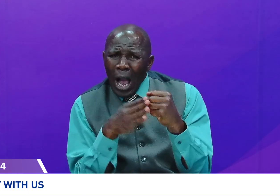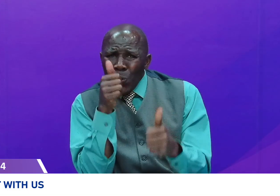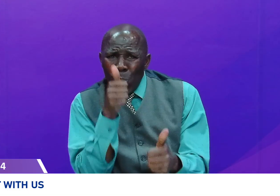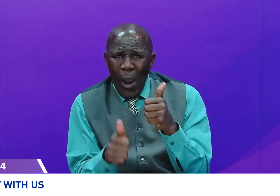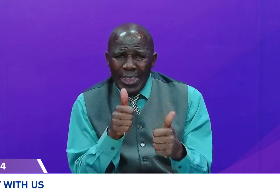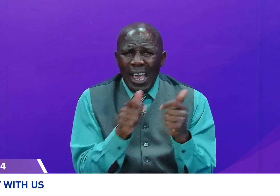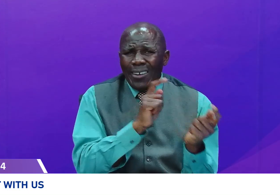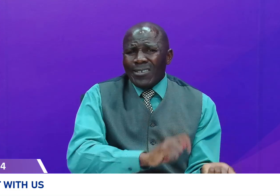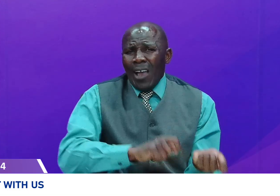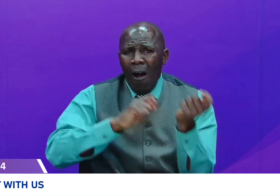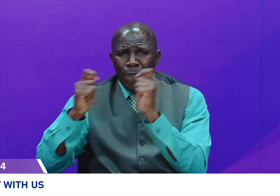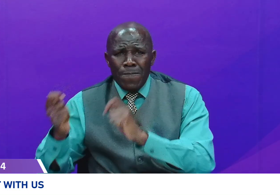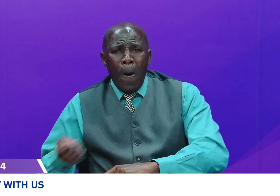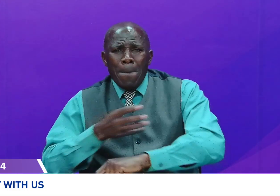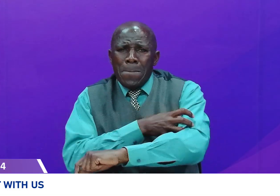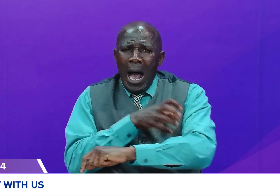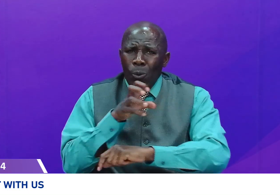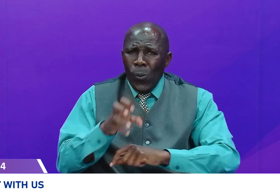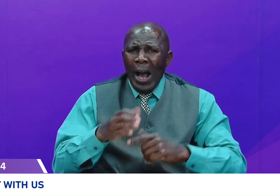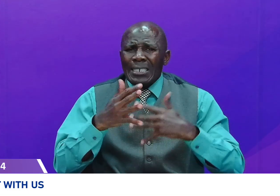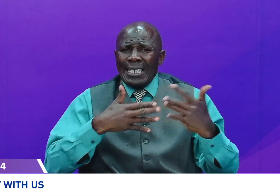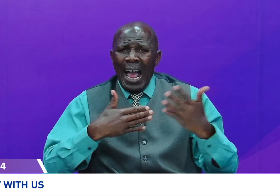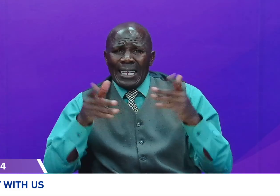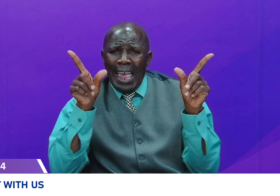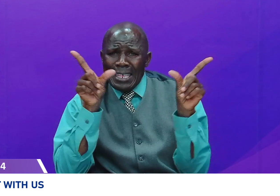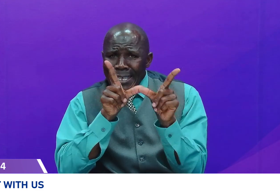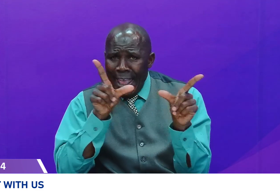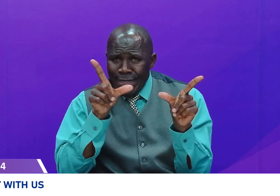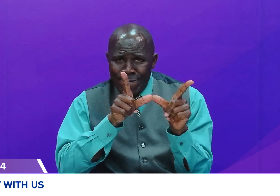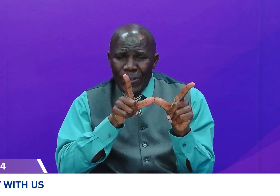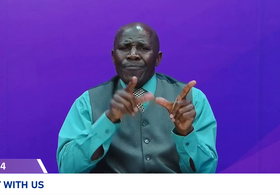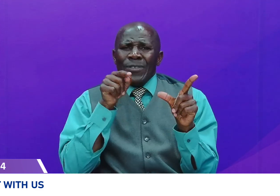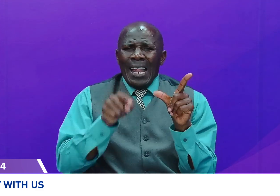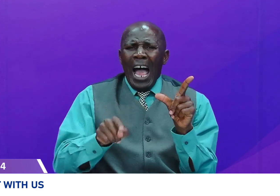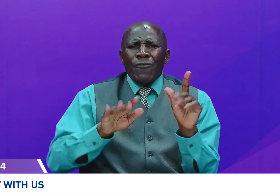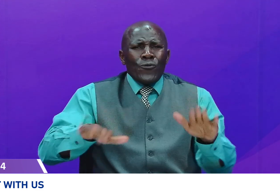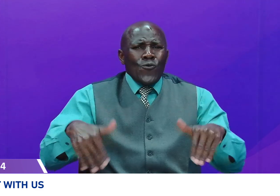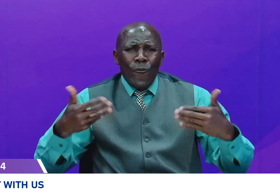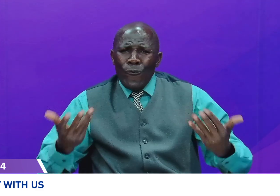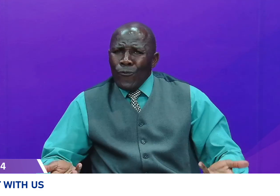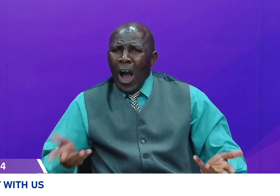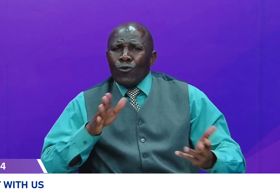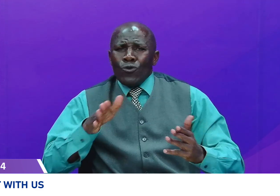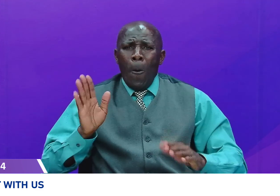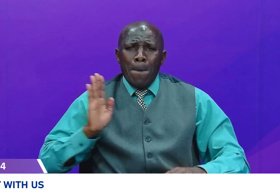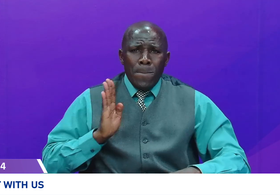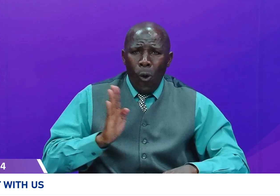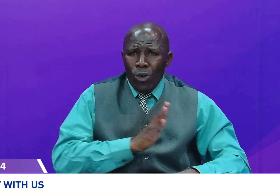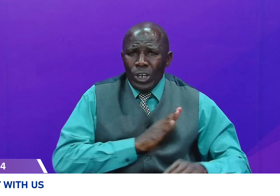The association has raised objections to several clauses, including Clause 19, which transfers